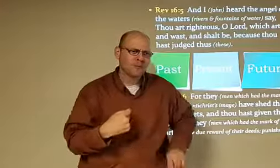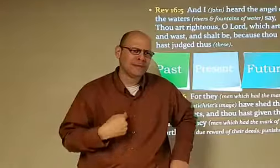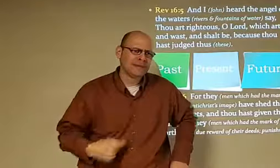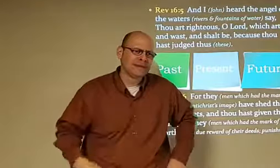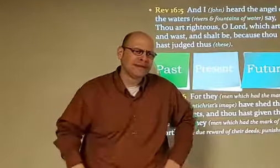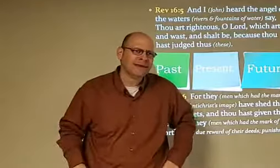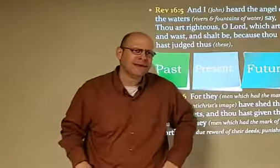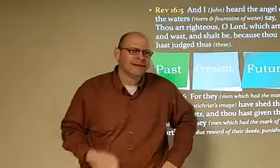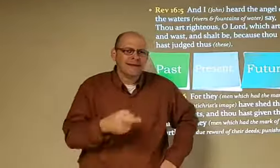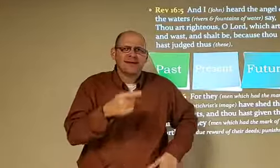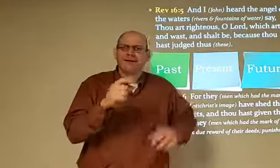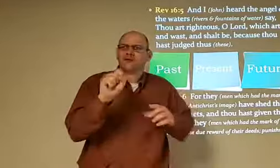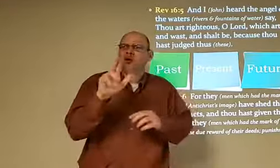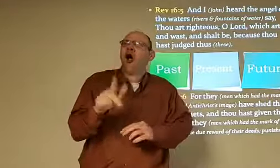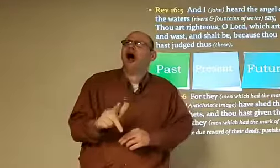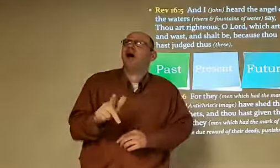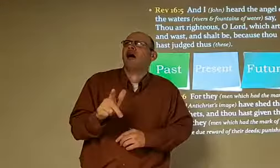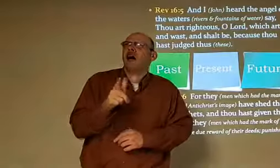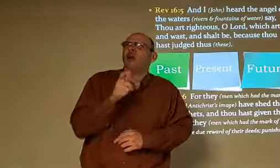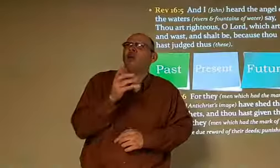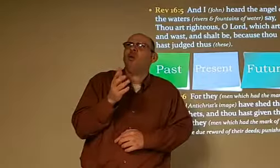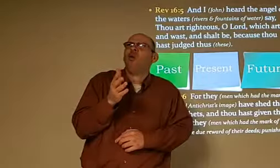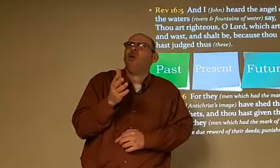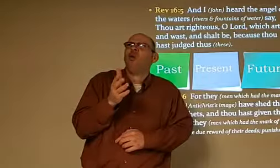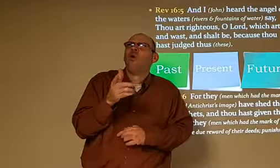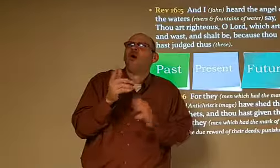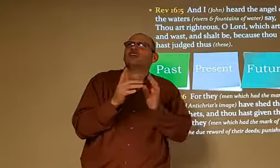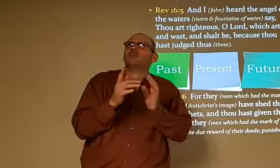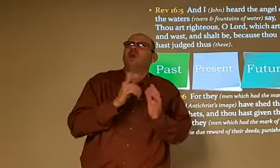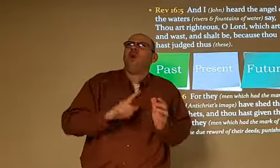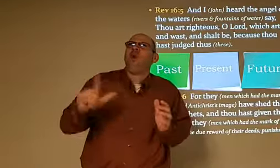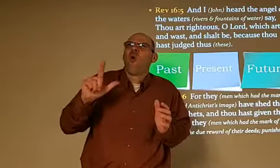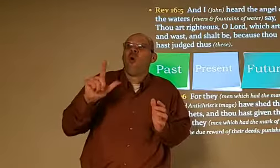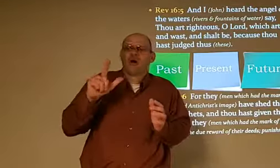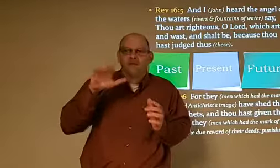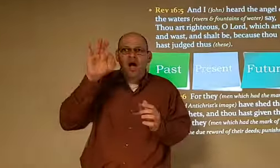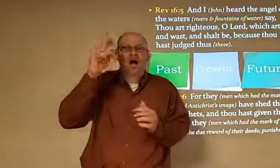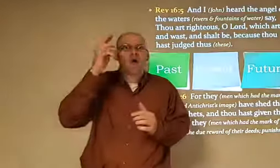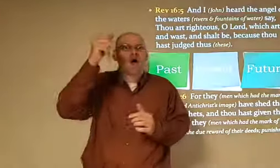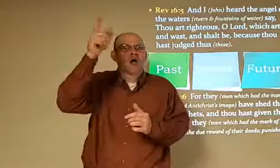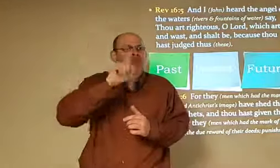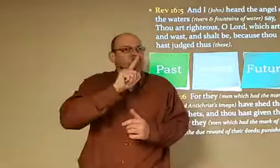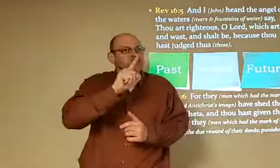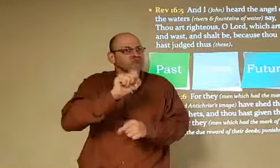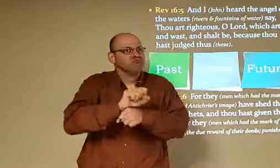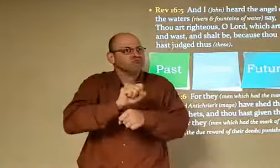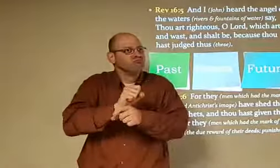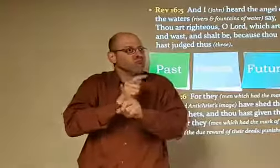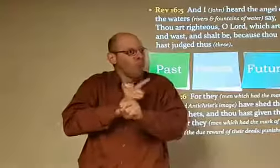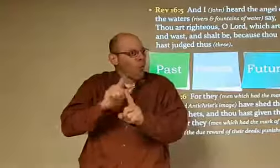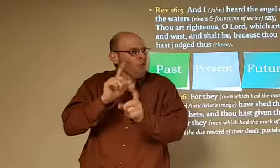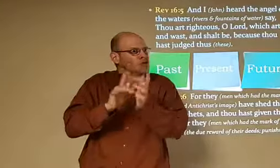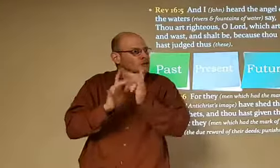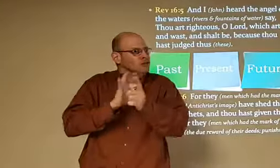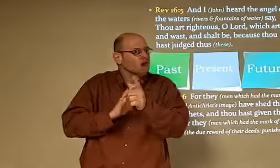are you persecuting me? And Saul was like, well, who am I, Lord? Who am I? He realized, oh,